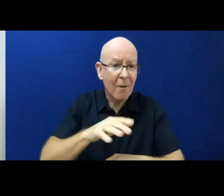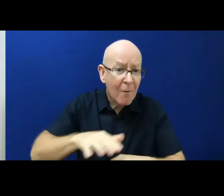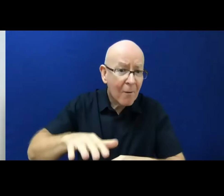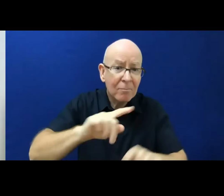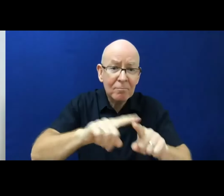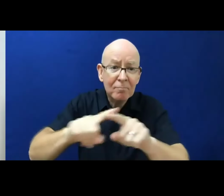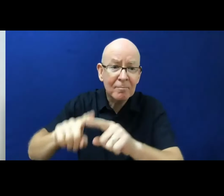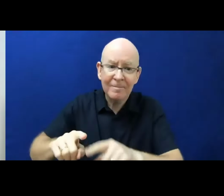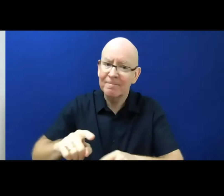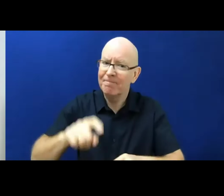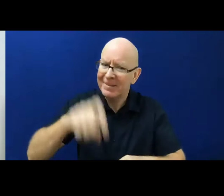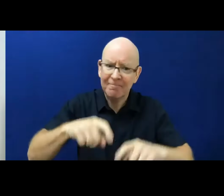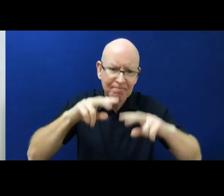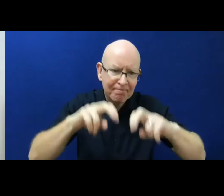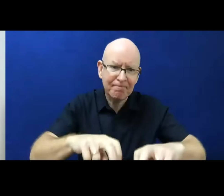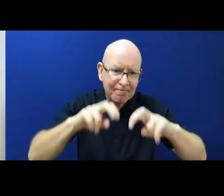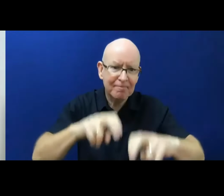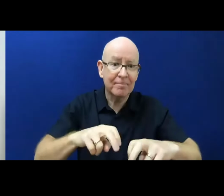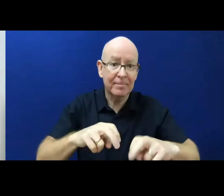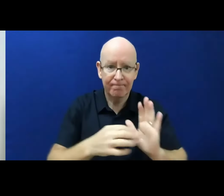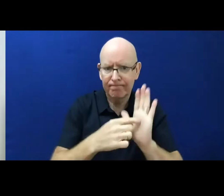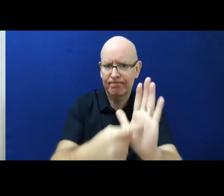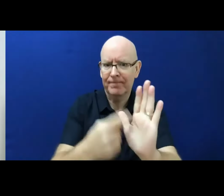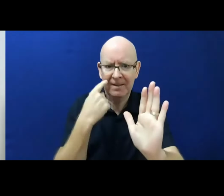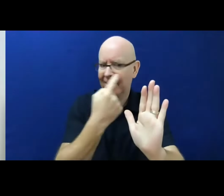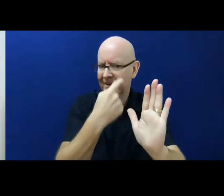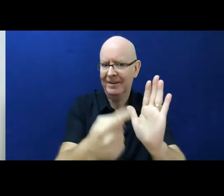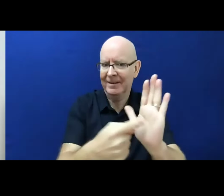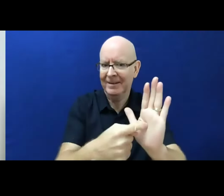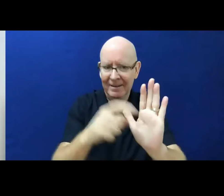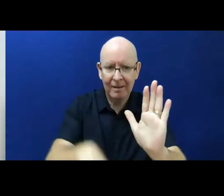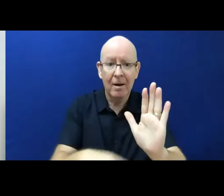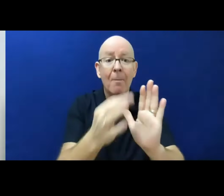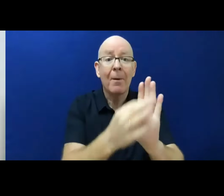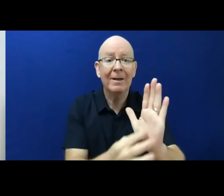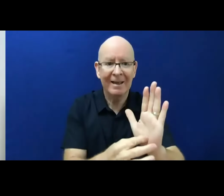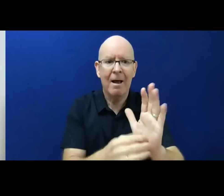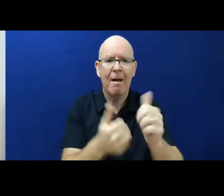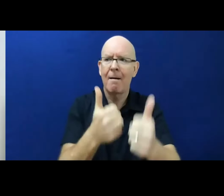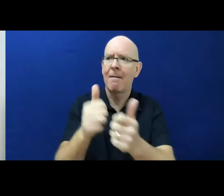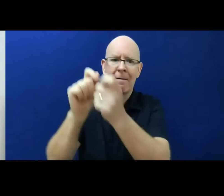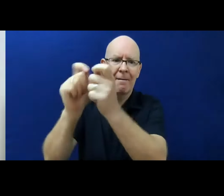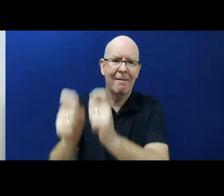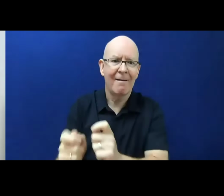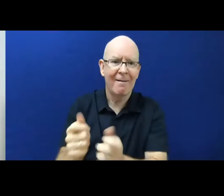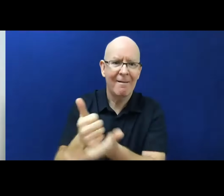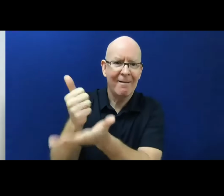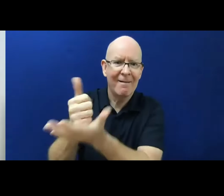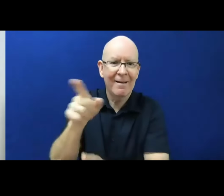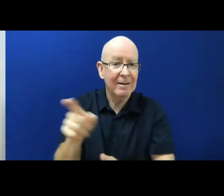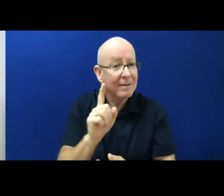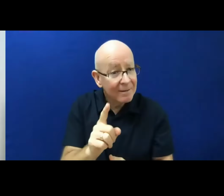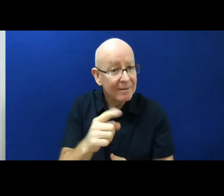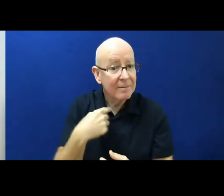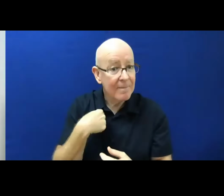moved forward better. In some areas, we still need to have more information. You have to make sure